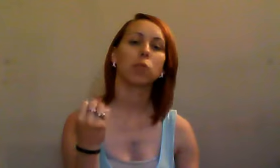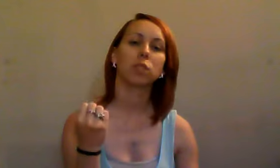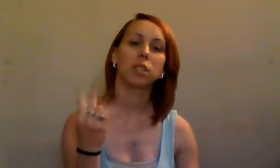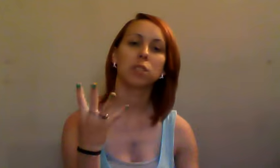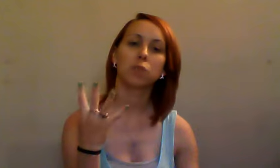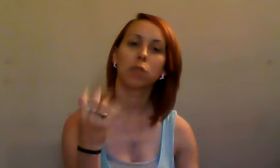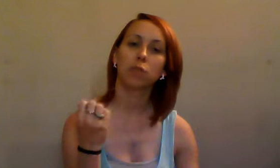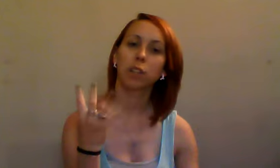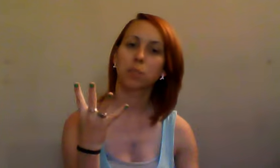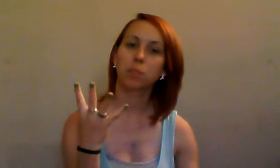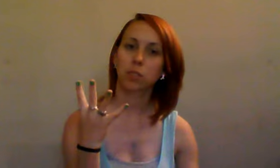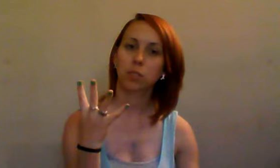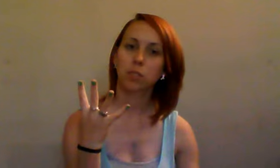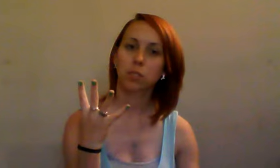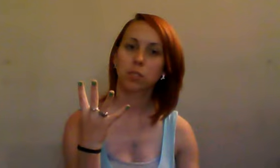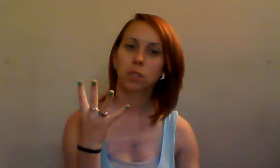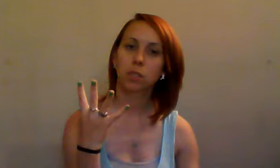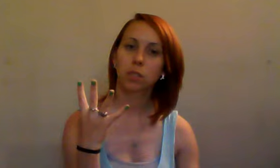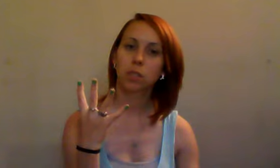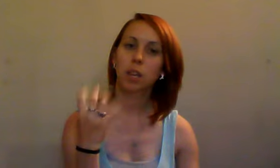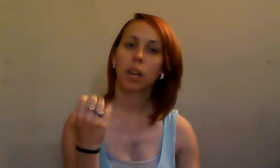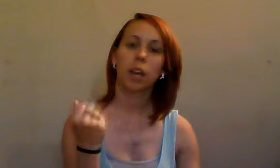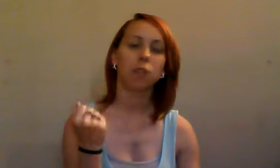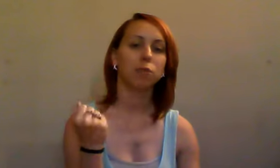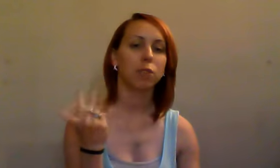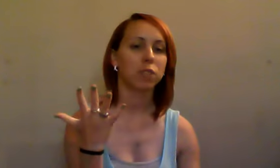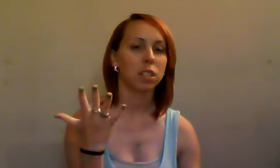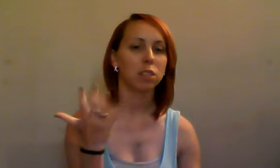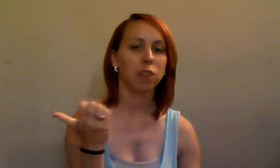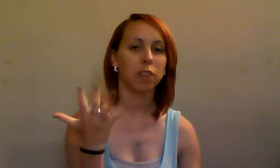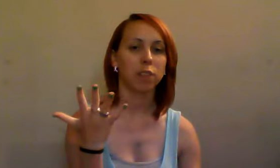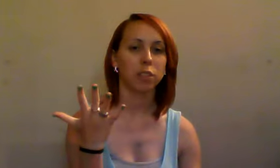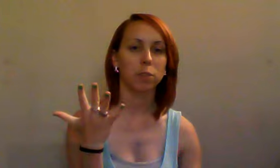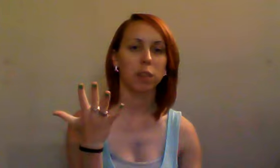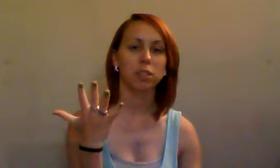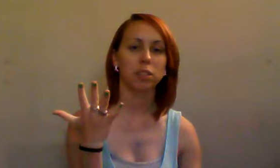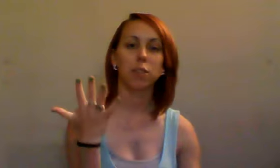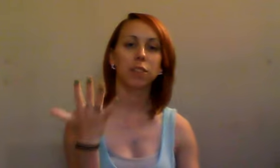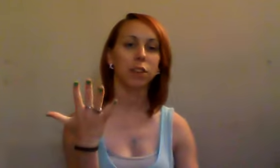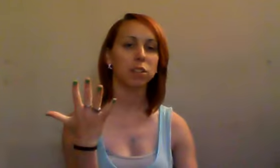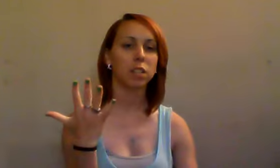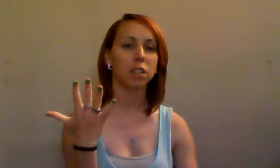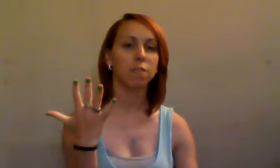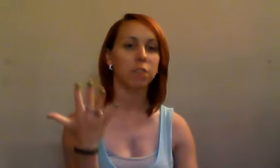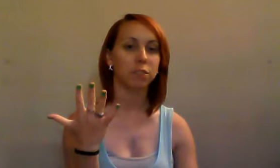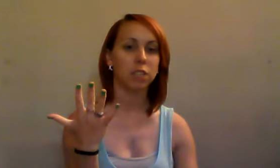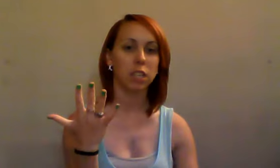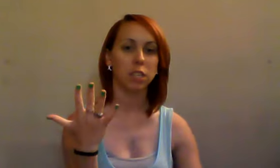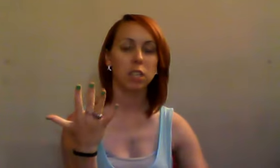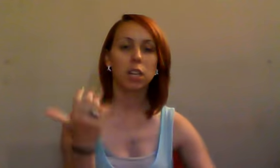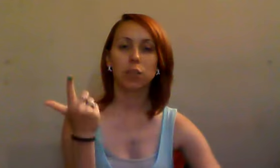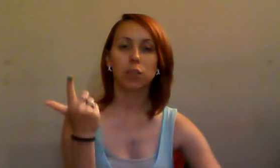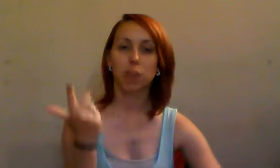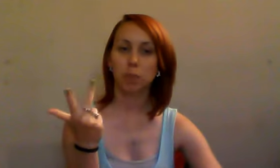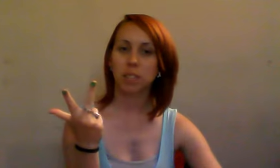14 is 4 fingers bounce, and 15 is 5 fingers bounce. Now in 13 and 15, your thumb is